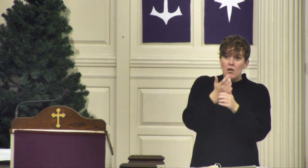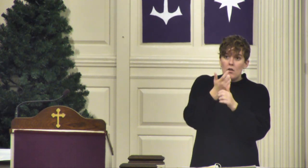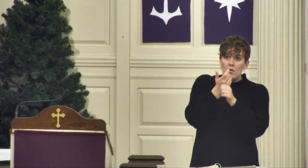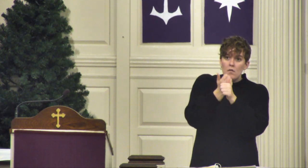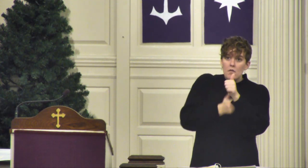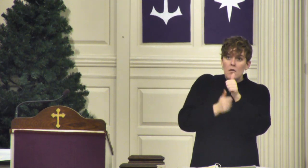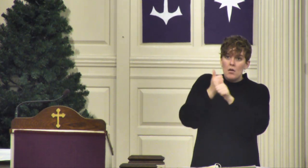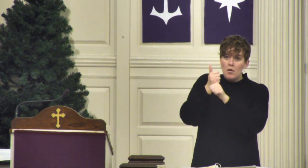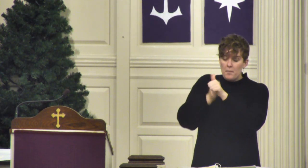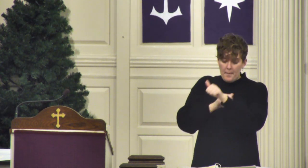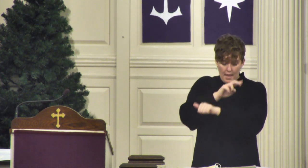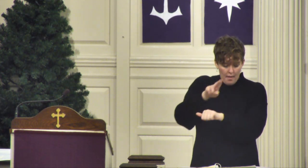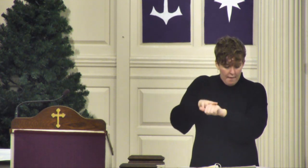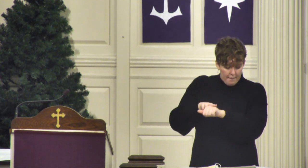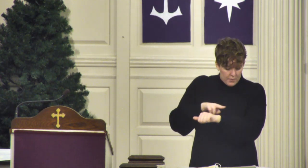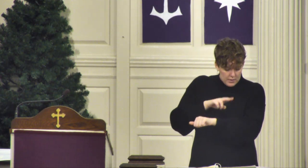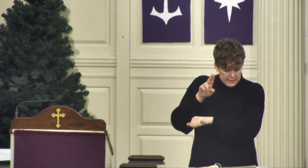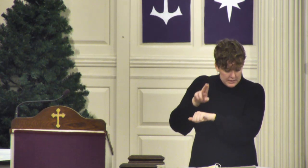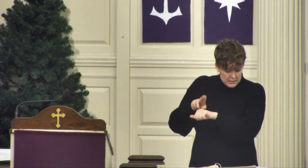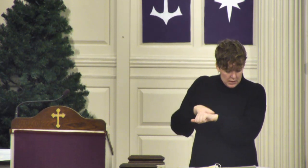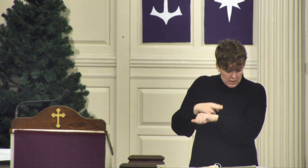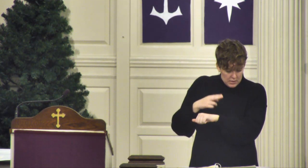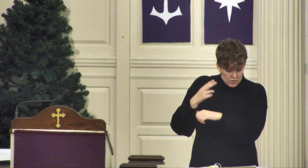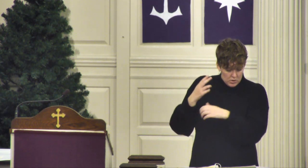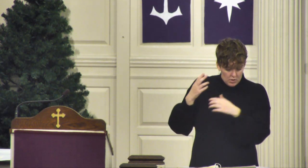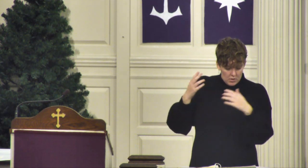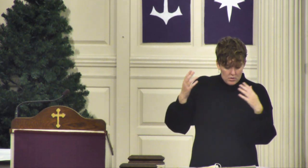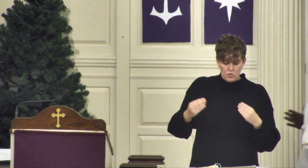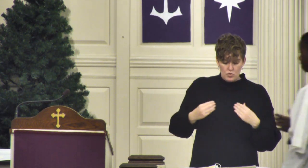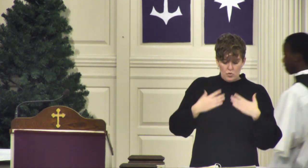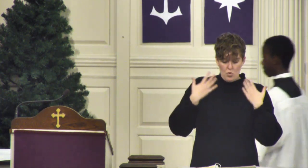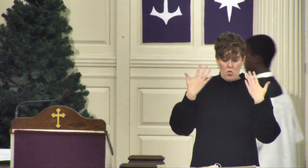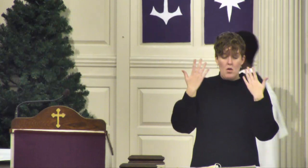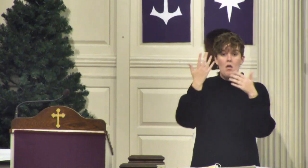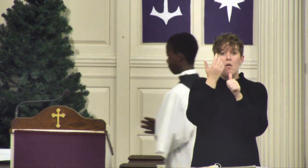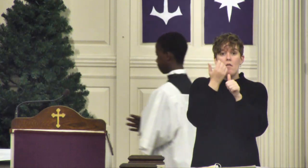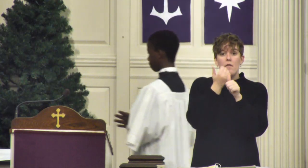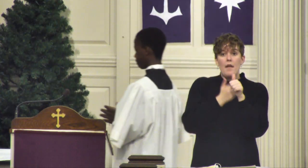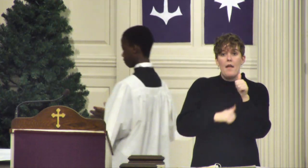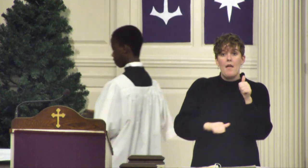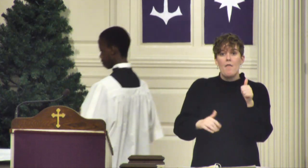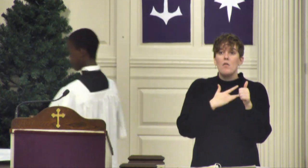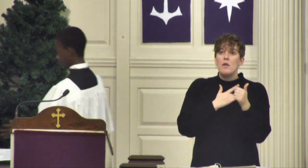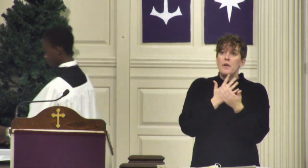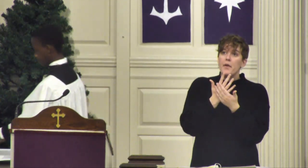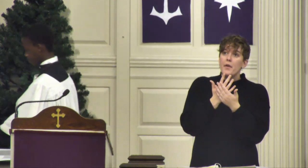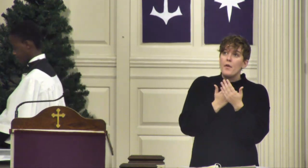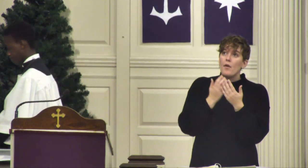desire of every nation, joy of every